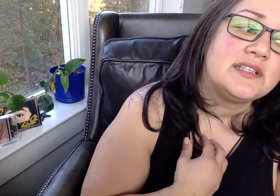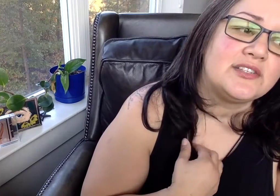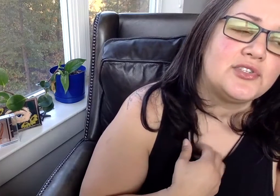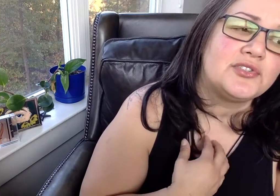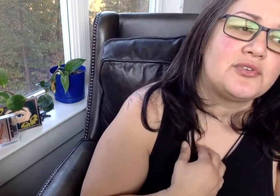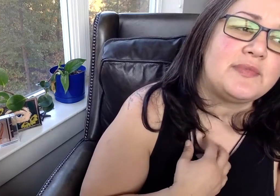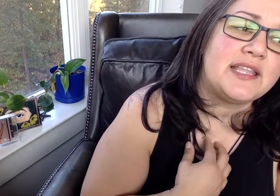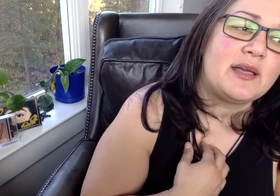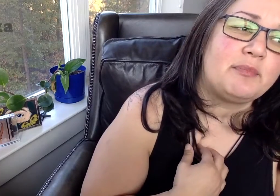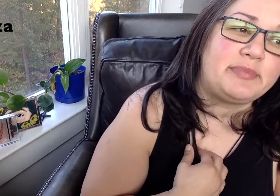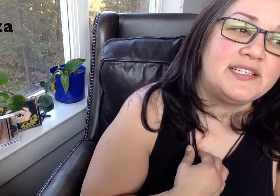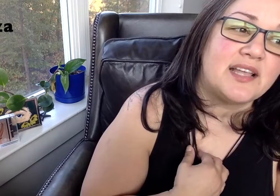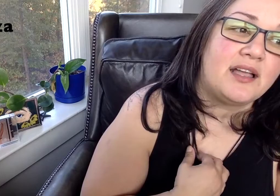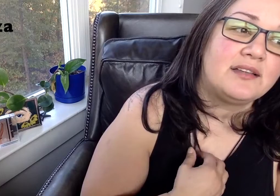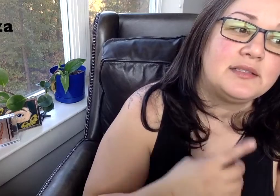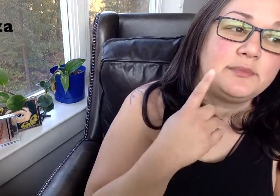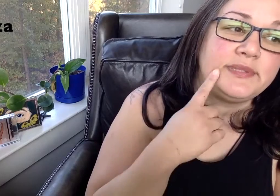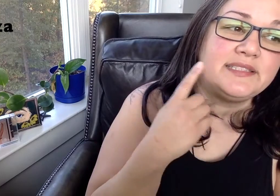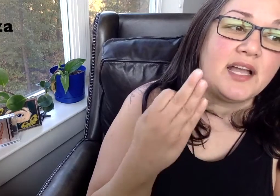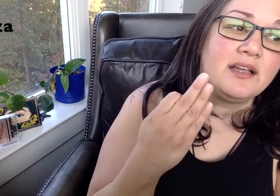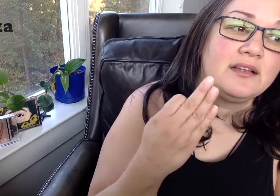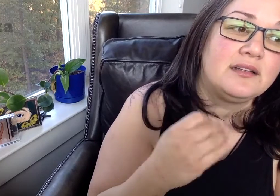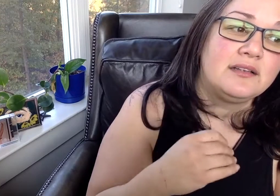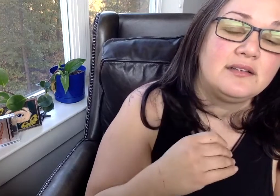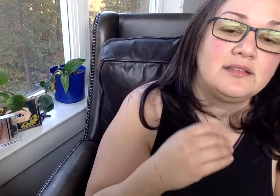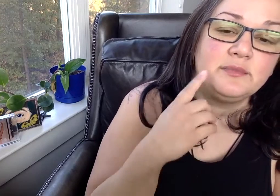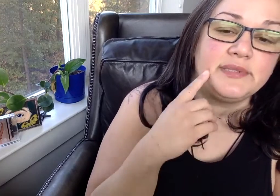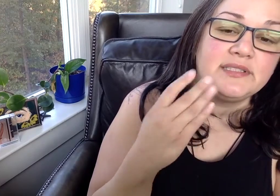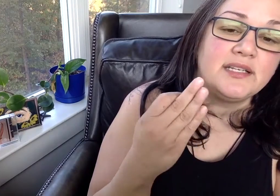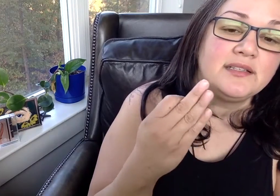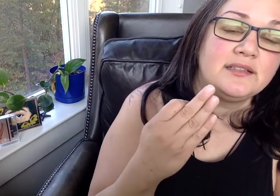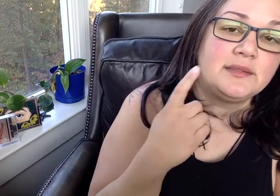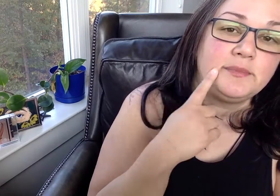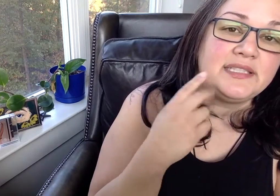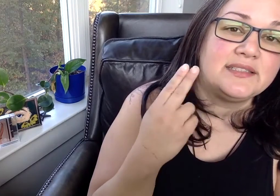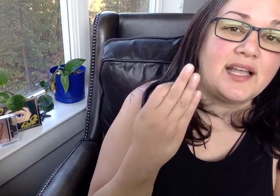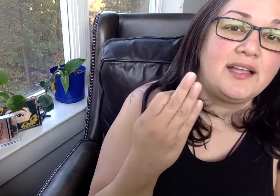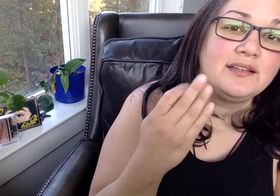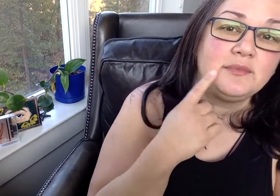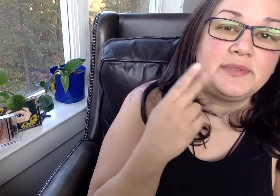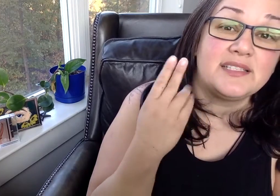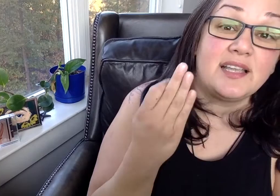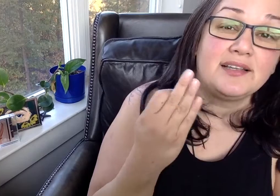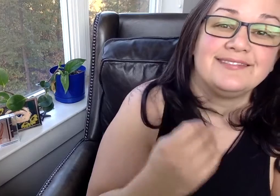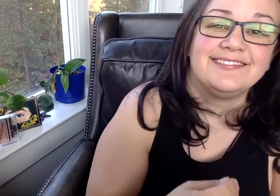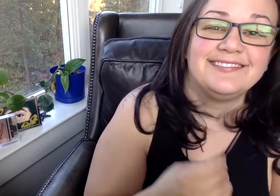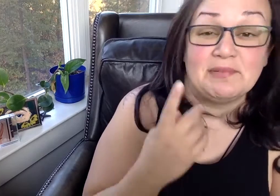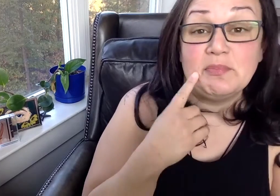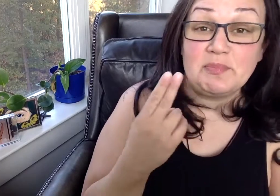Eso no es comida, pizza, pizza, pizza, pizza, pizza,